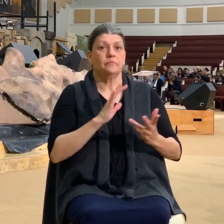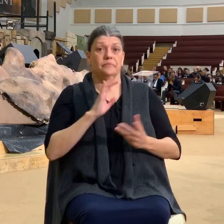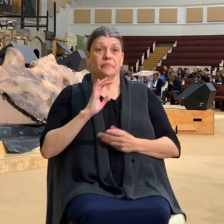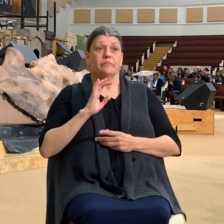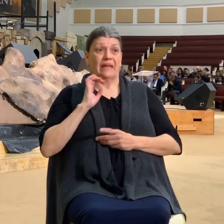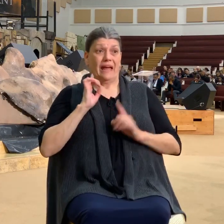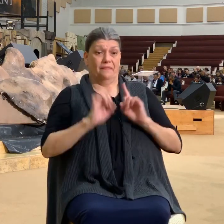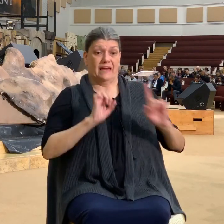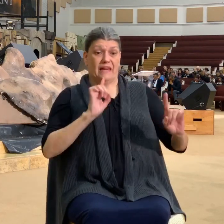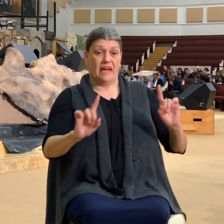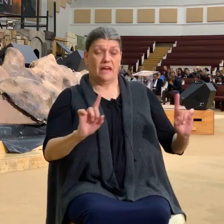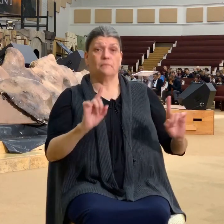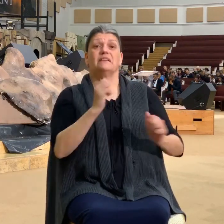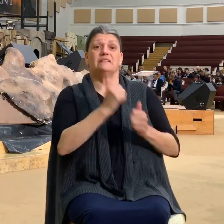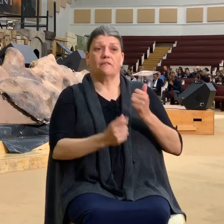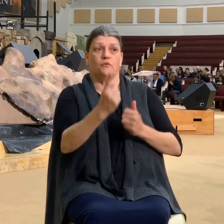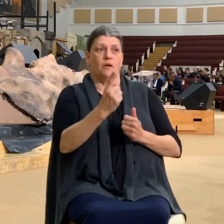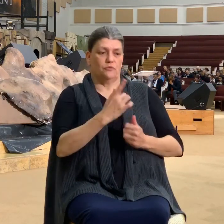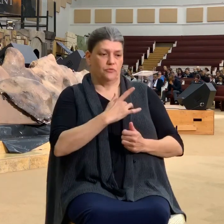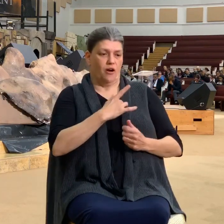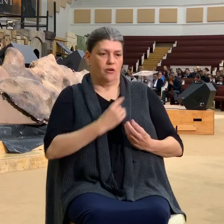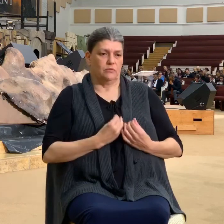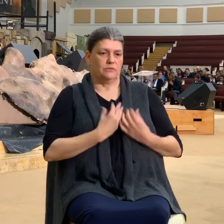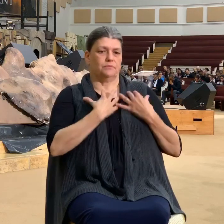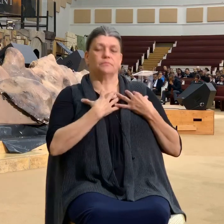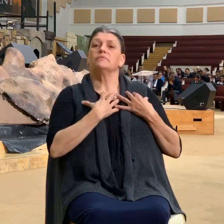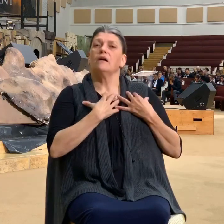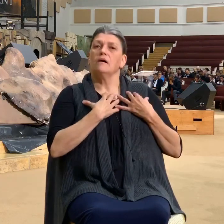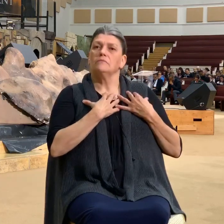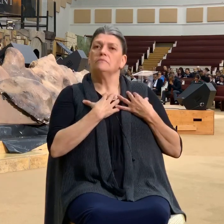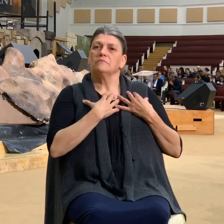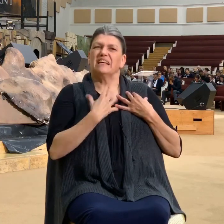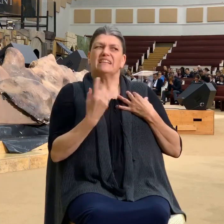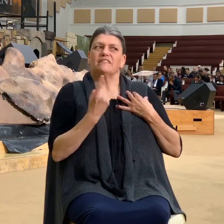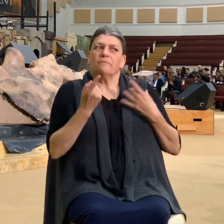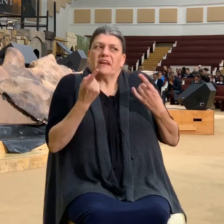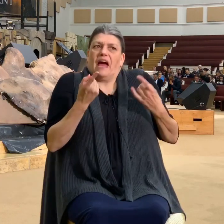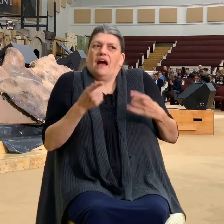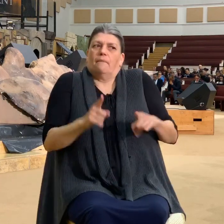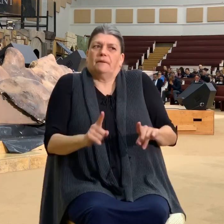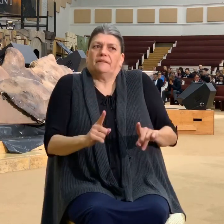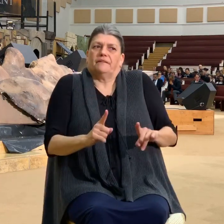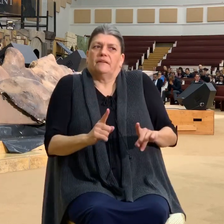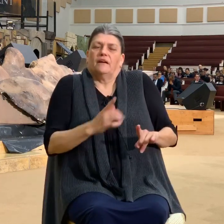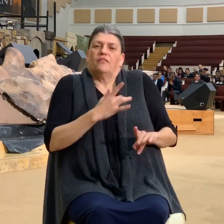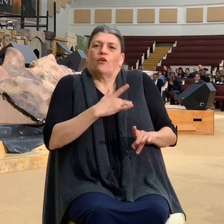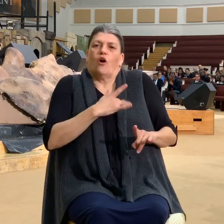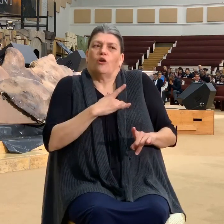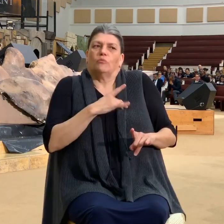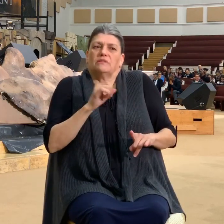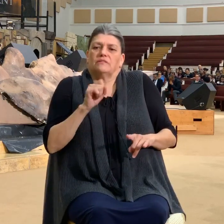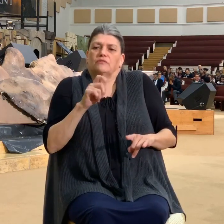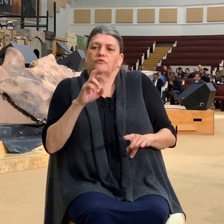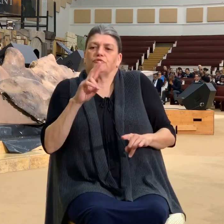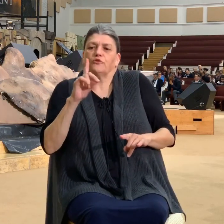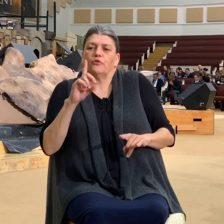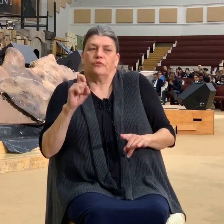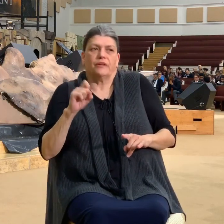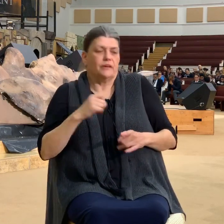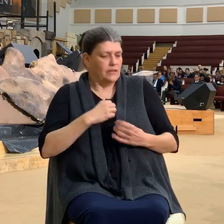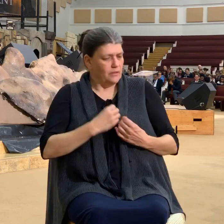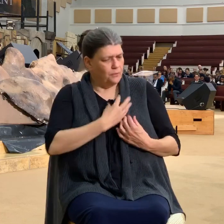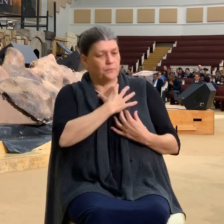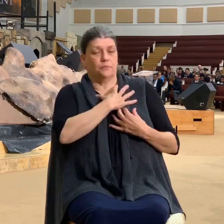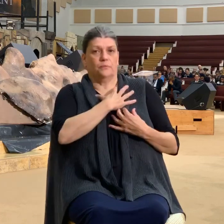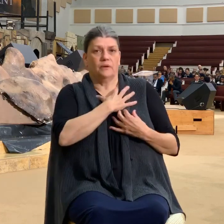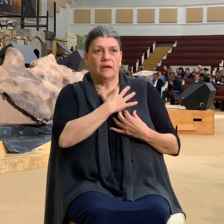heart stirred. Everybody say, heart stirred. So something happened inside them. Their heart was stirred up. And whom